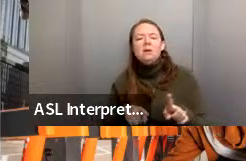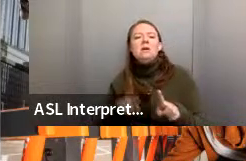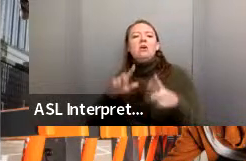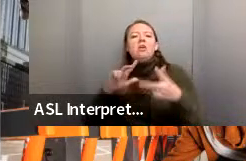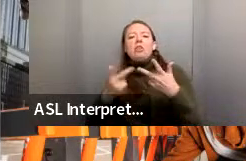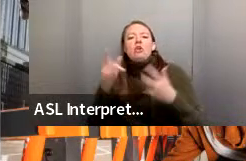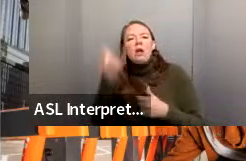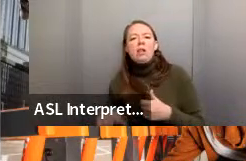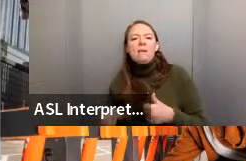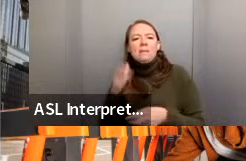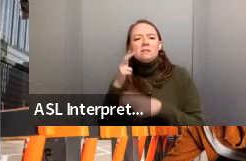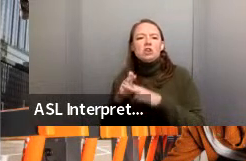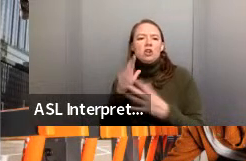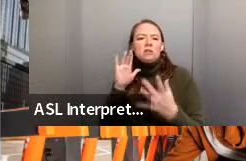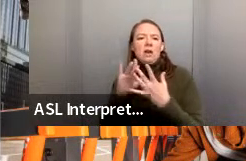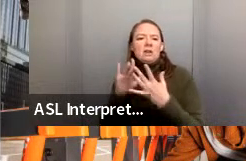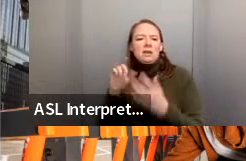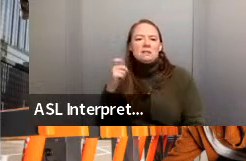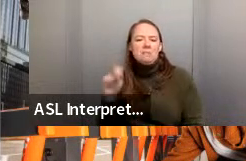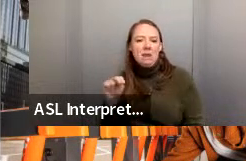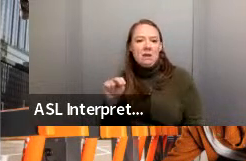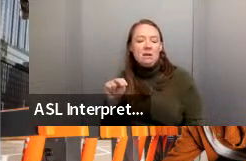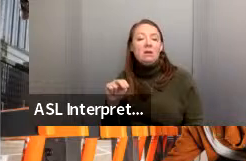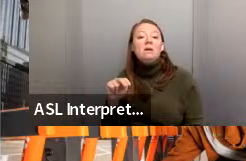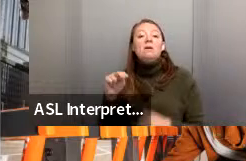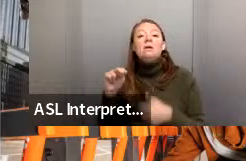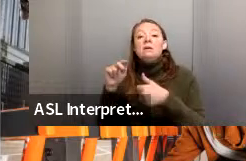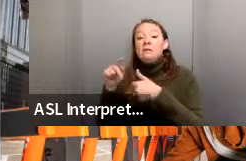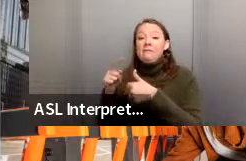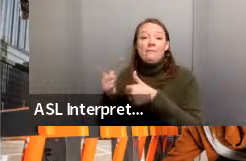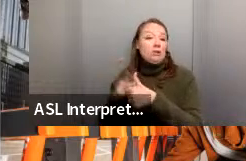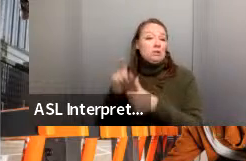SPIN. The 5 bullets read call